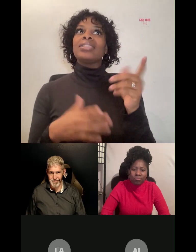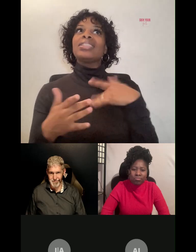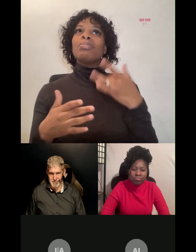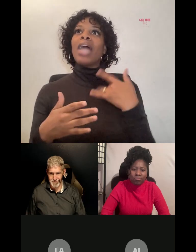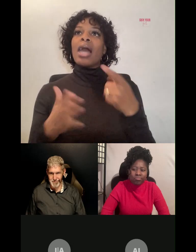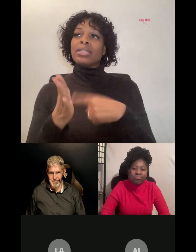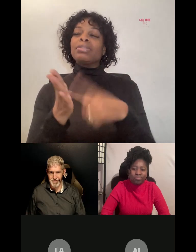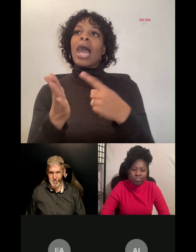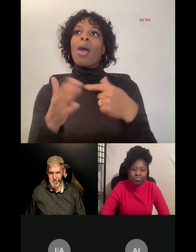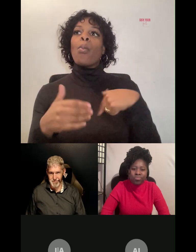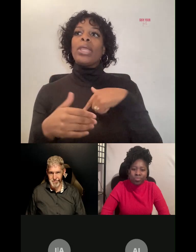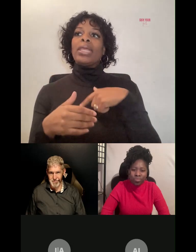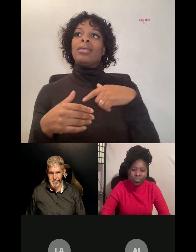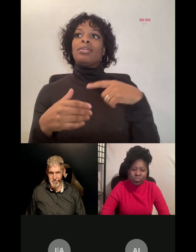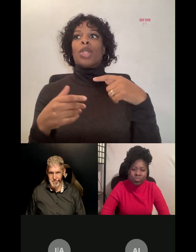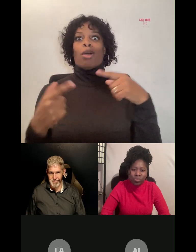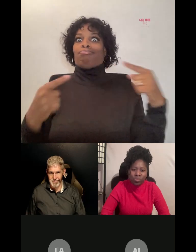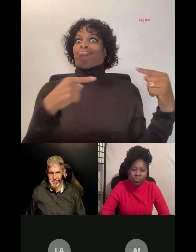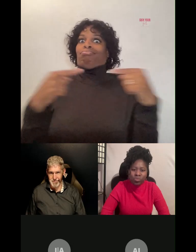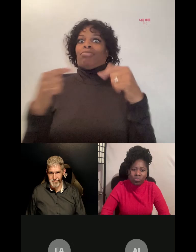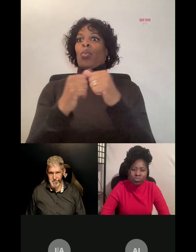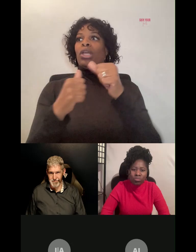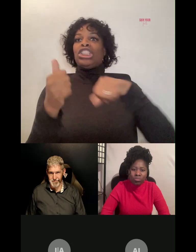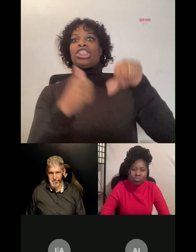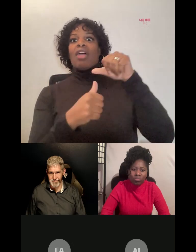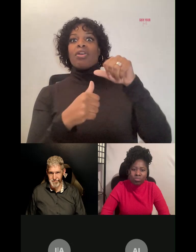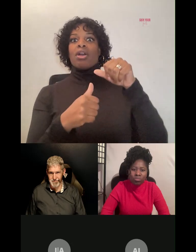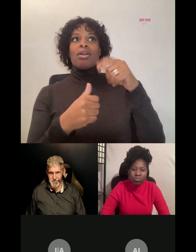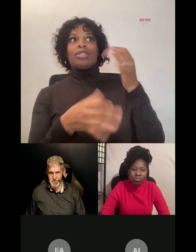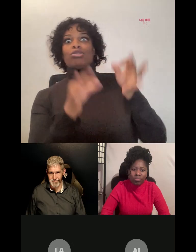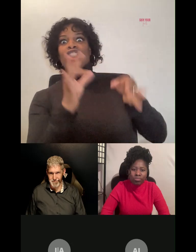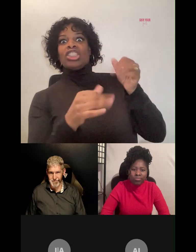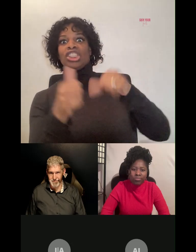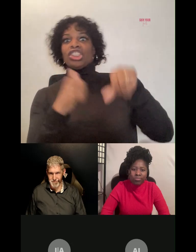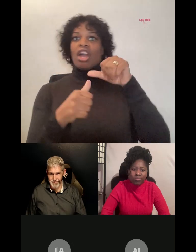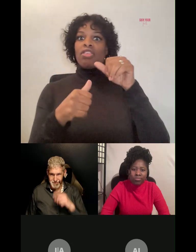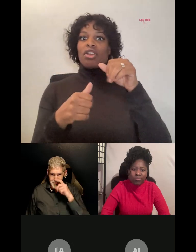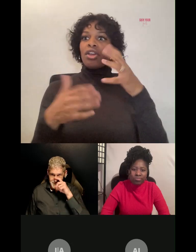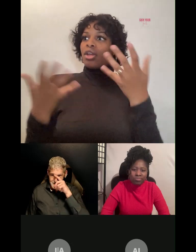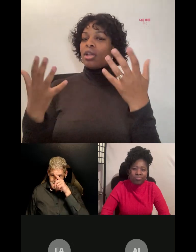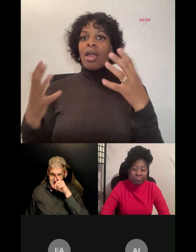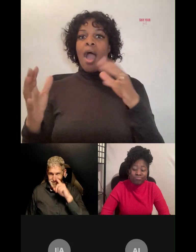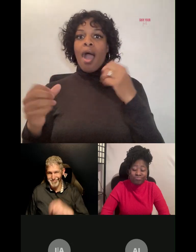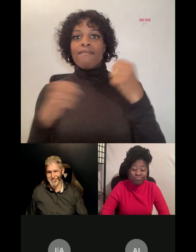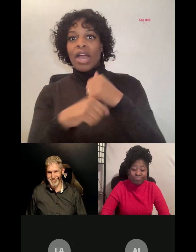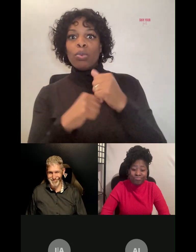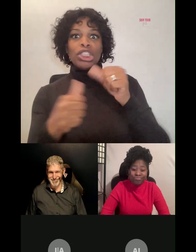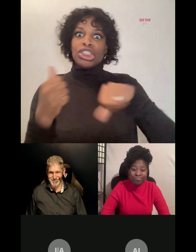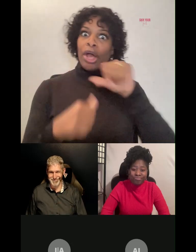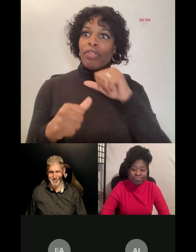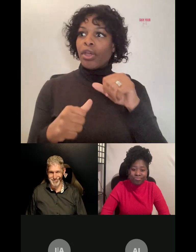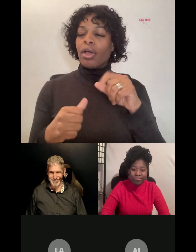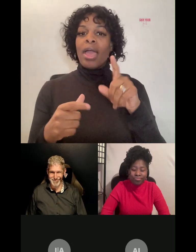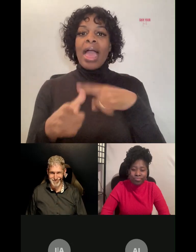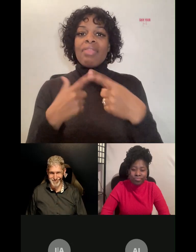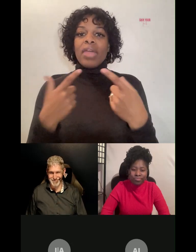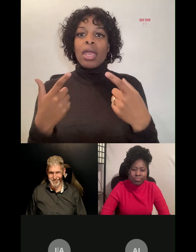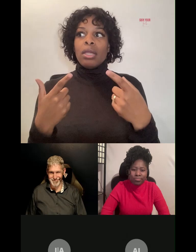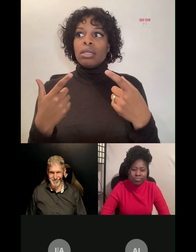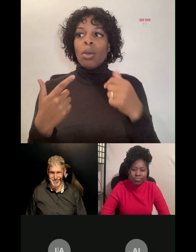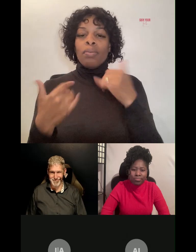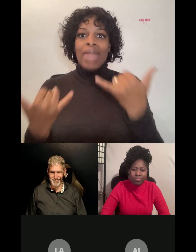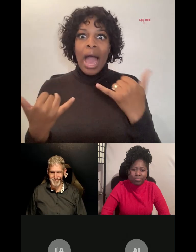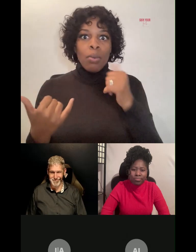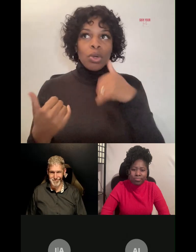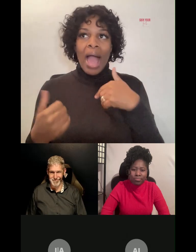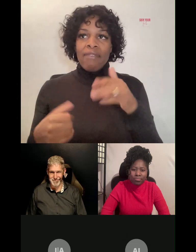community and sometimes we with each other, judge each other, fight with each other, and